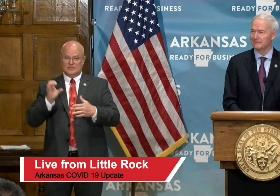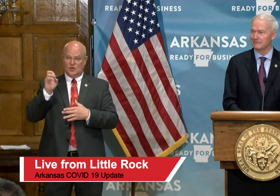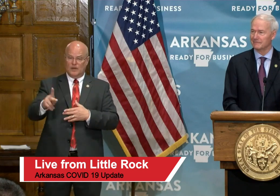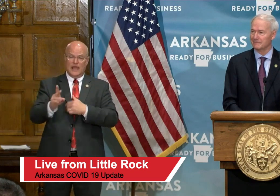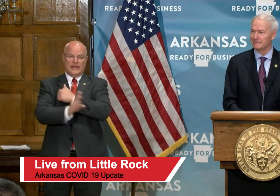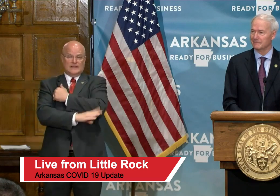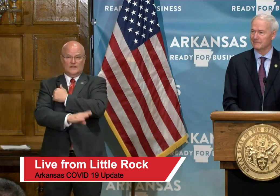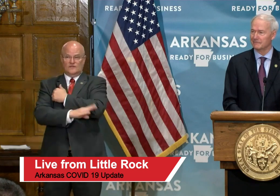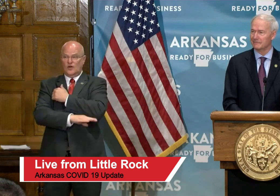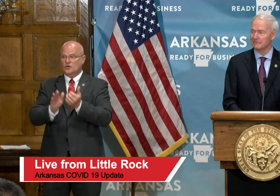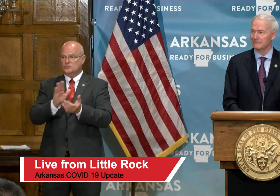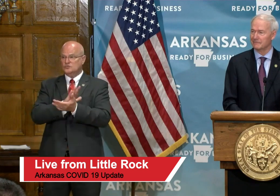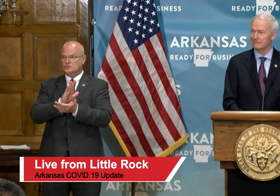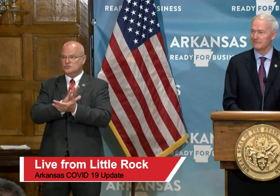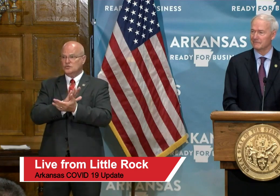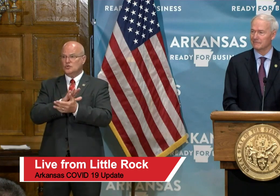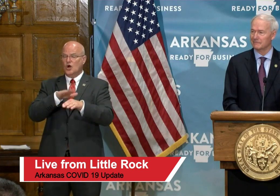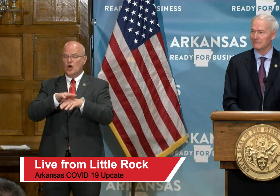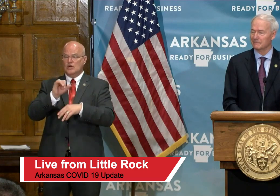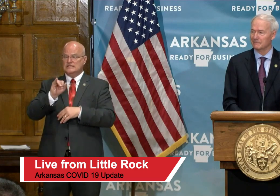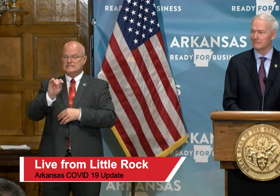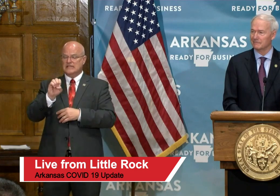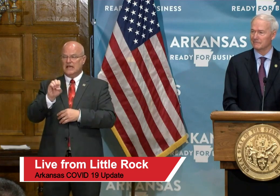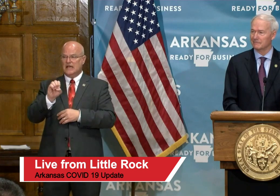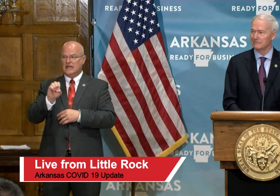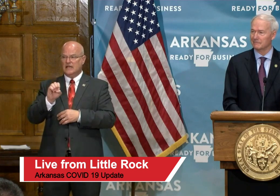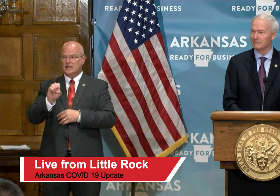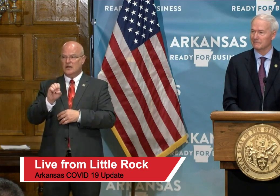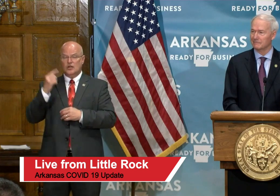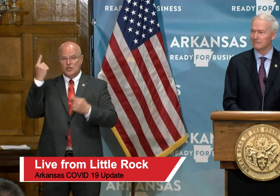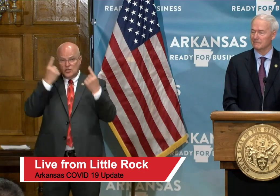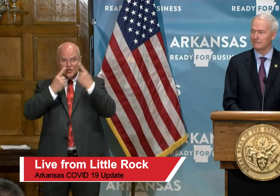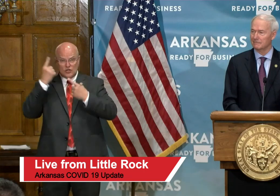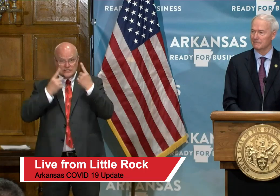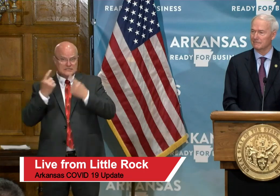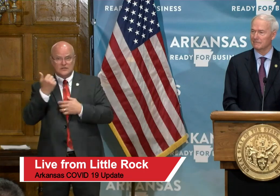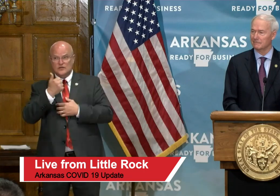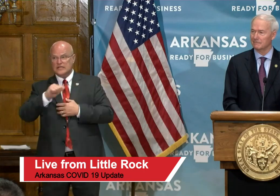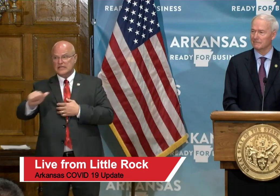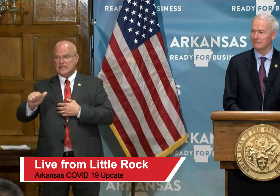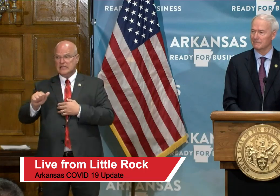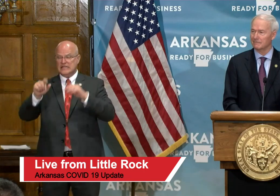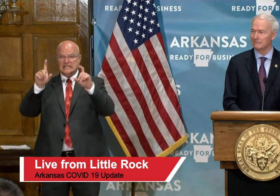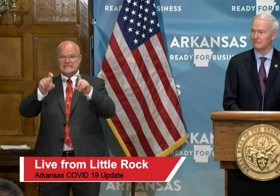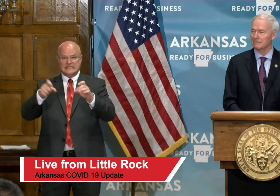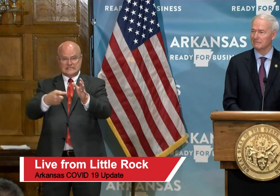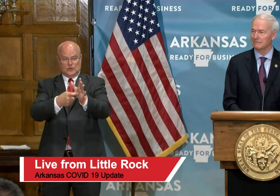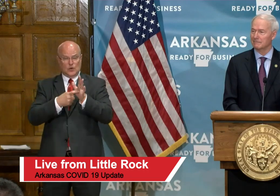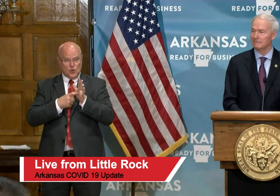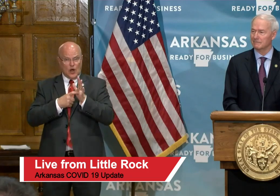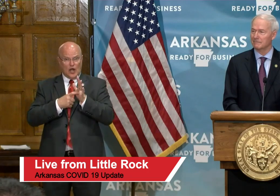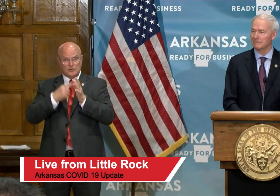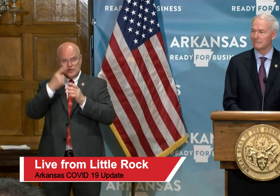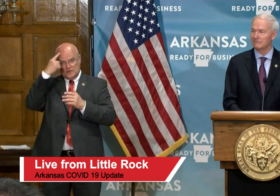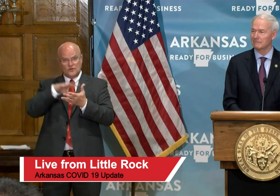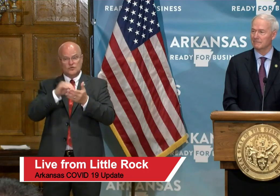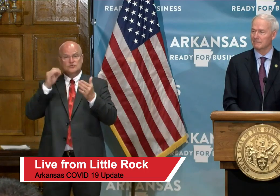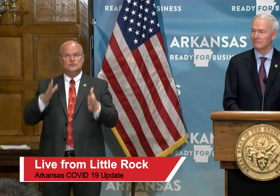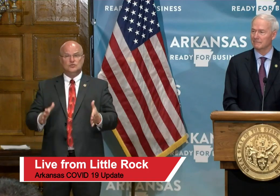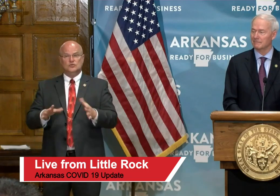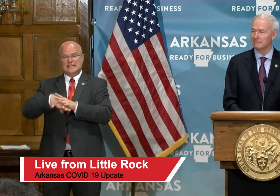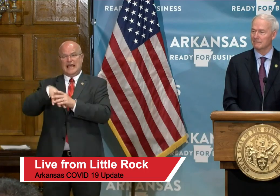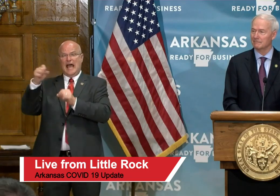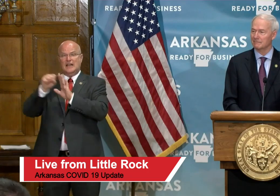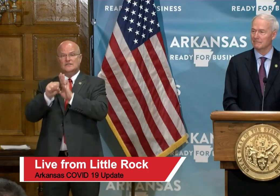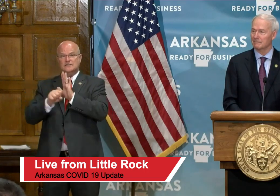in the fall on site, are you considering any testing requirements for students out